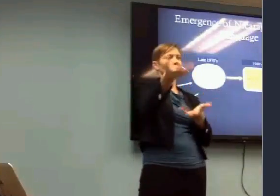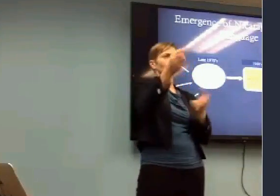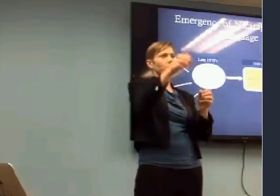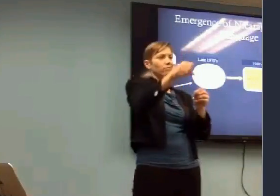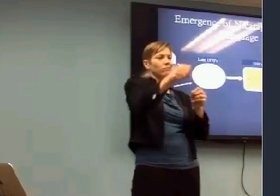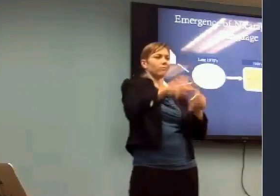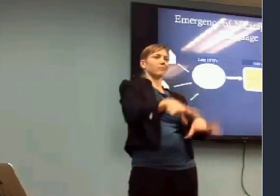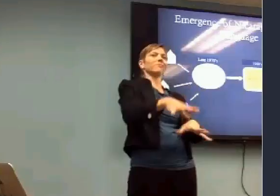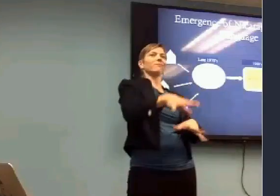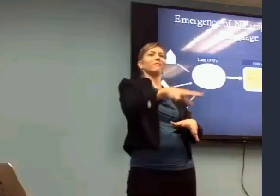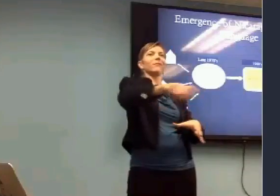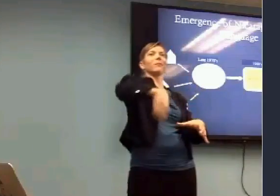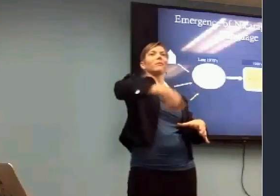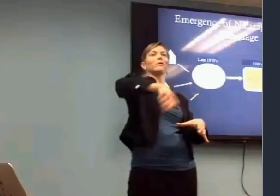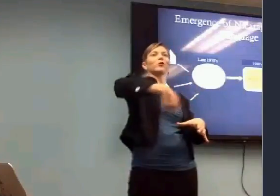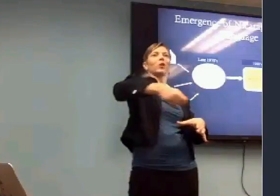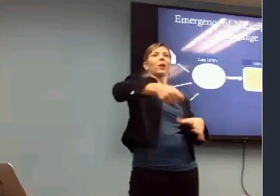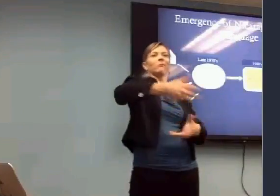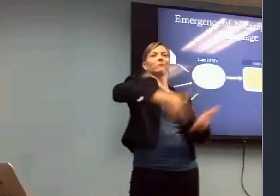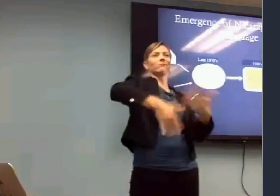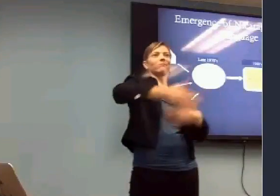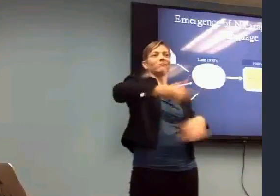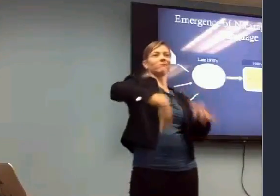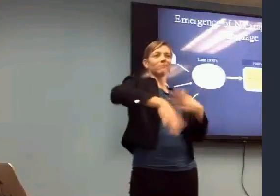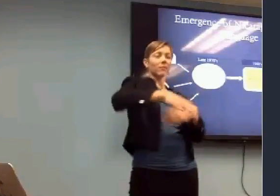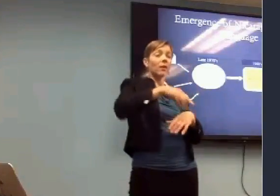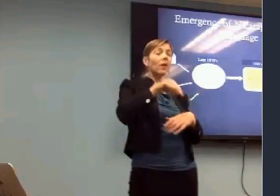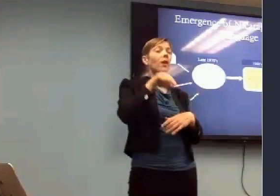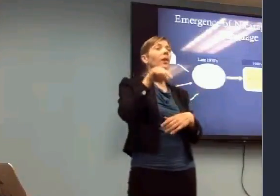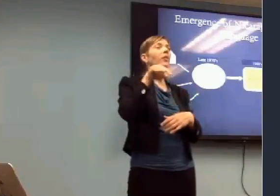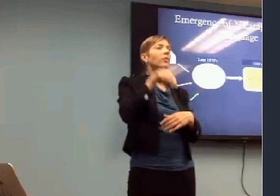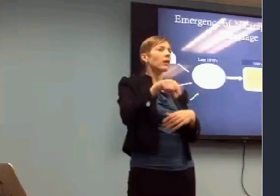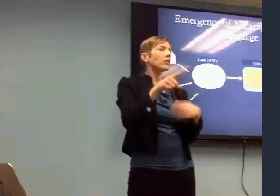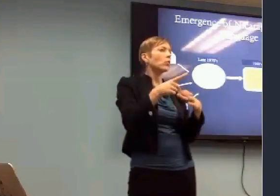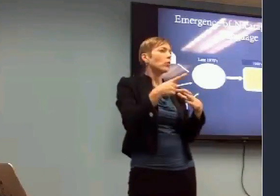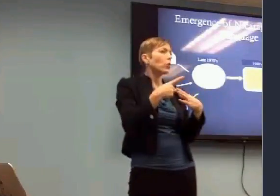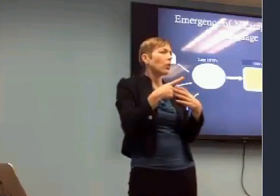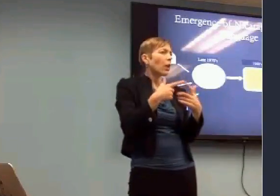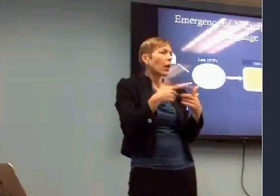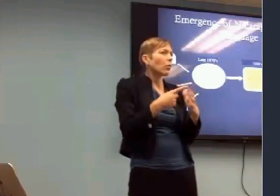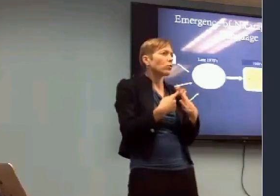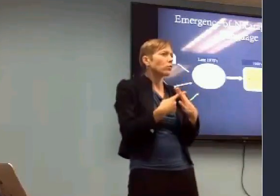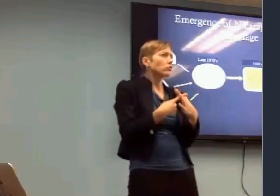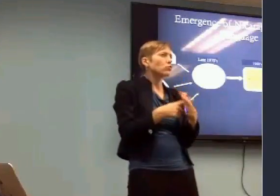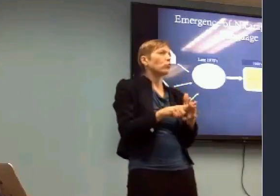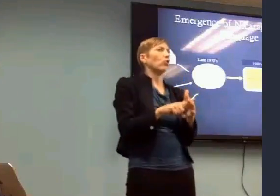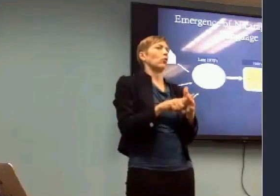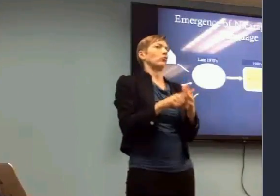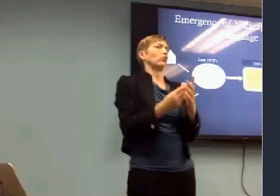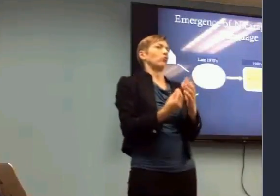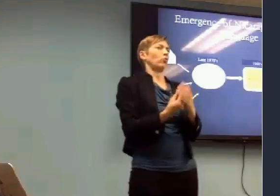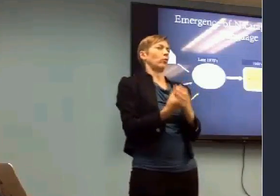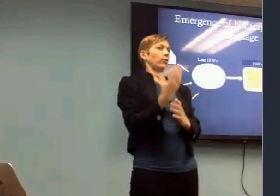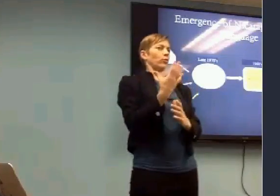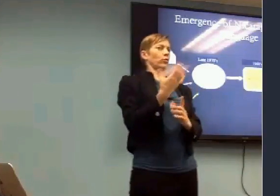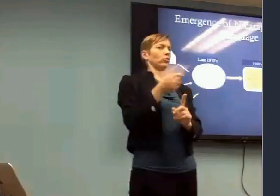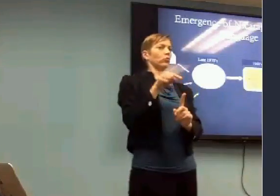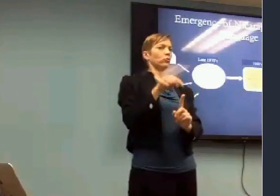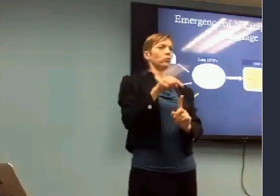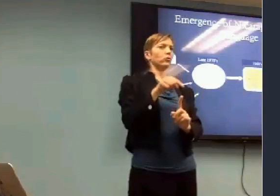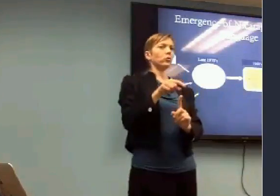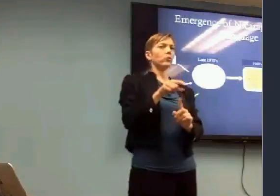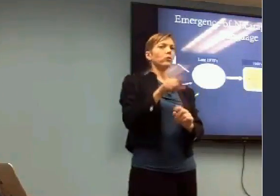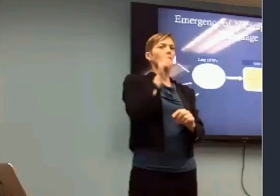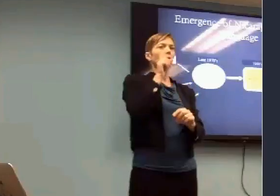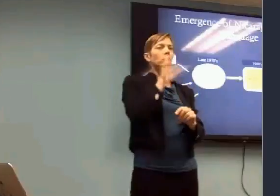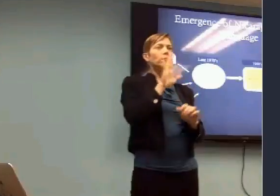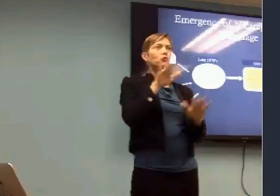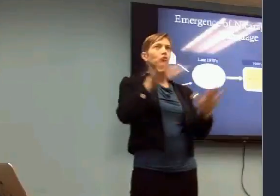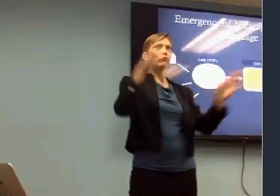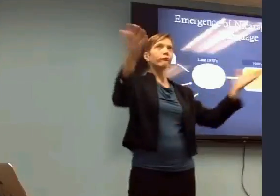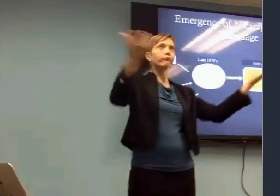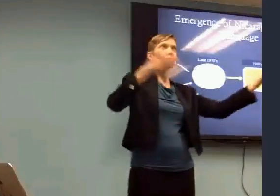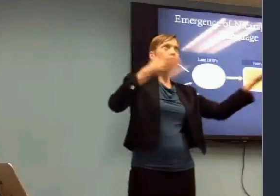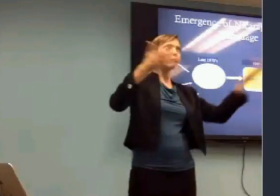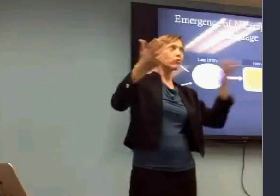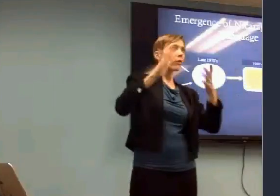gestural systems to the school. And it became this sort of big pot of languages that were interacting with one another. And that's where we saw the